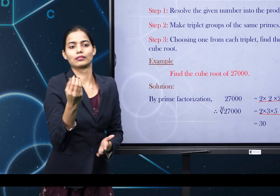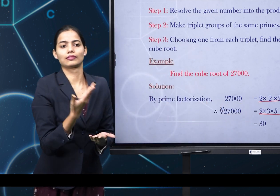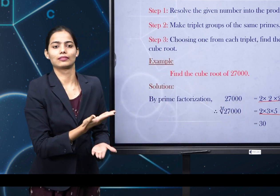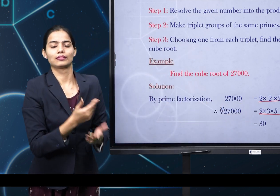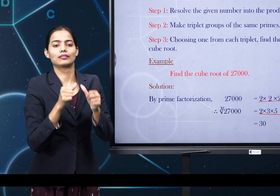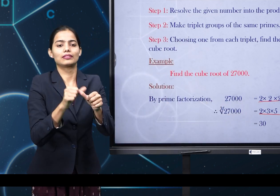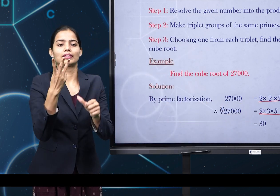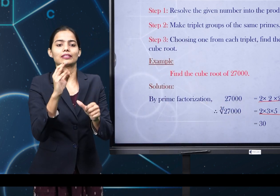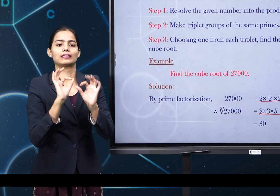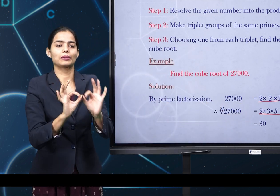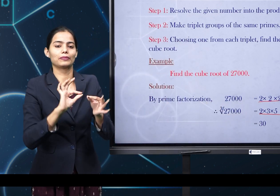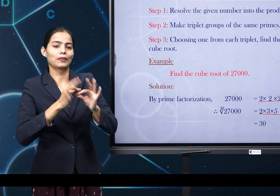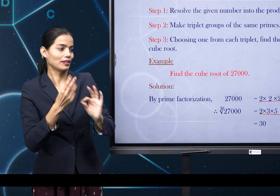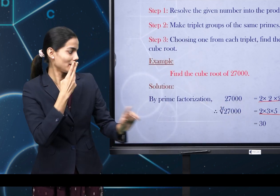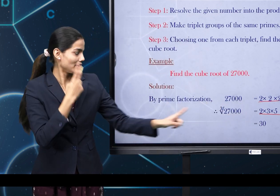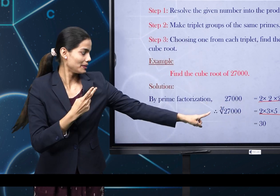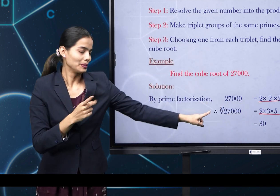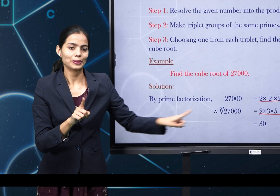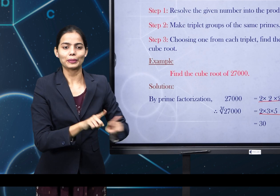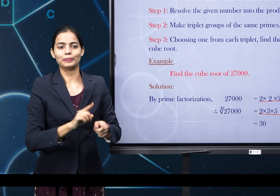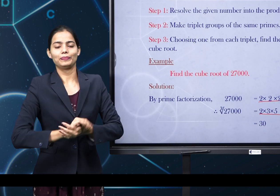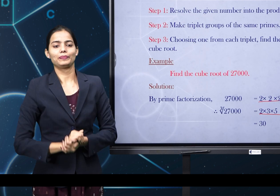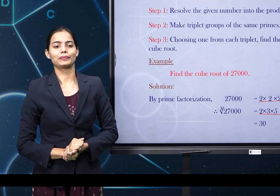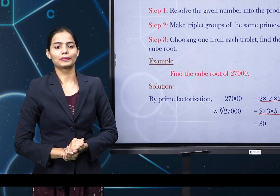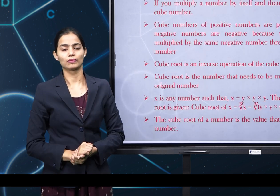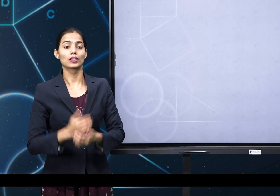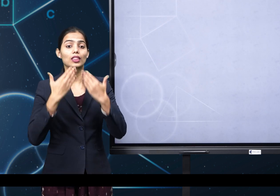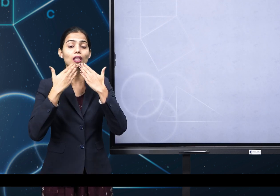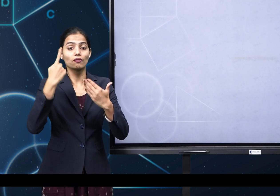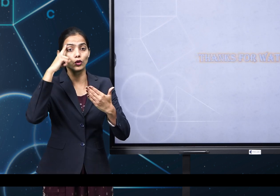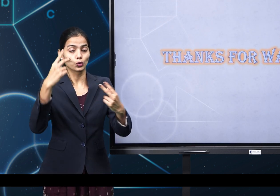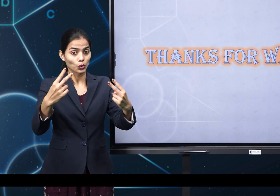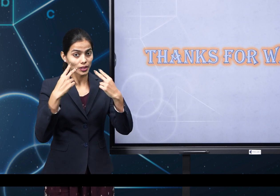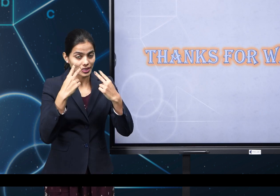Thanks for watching.